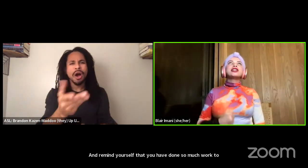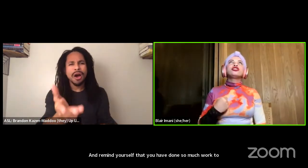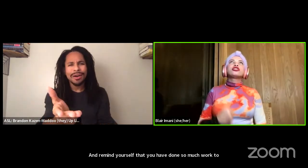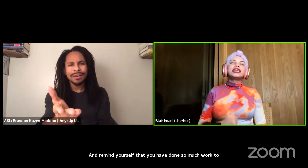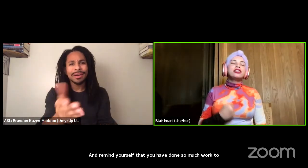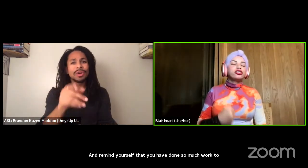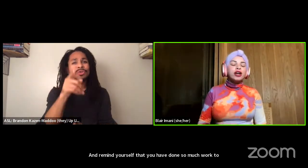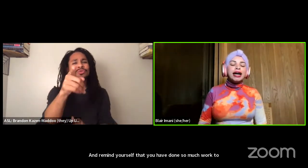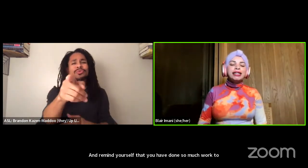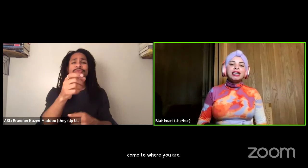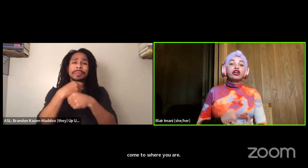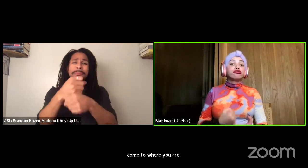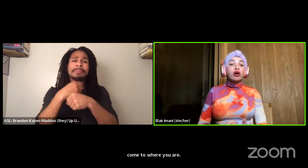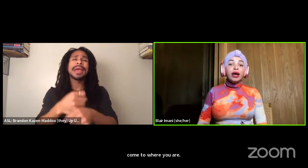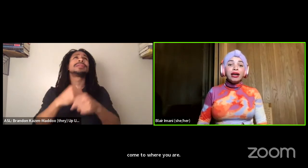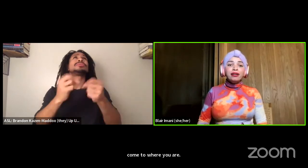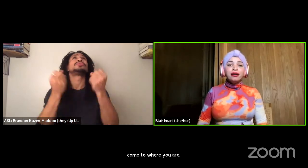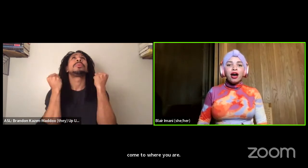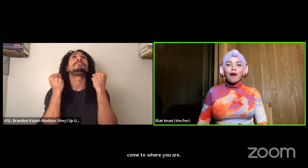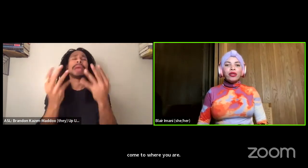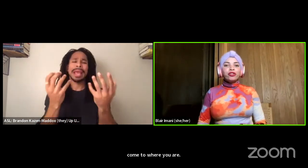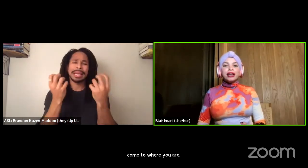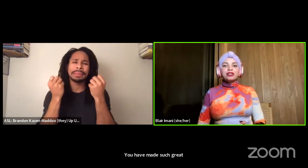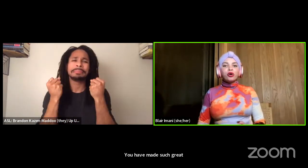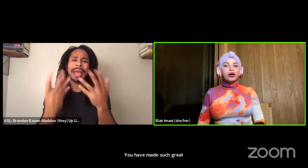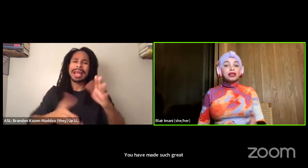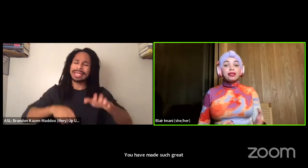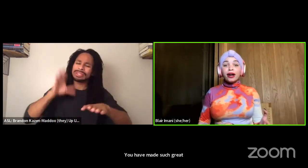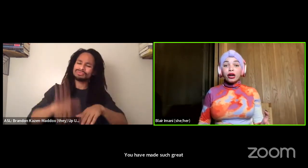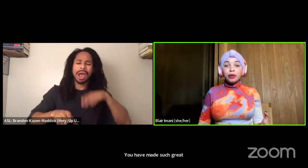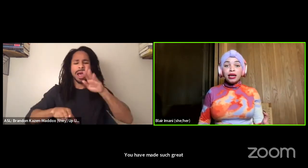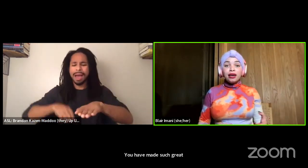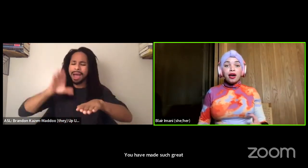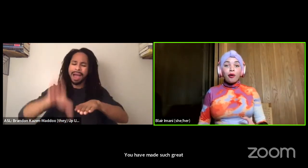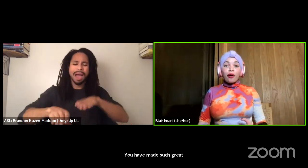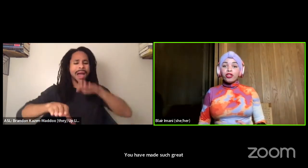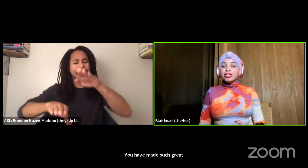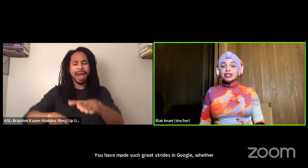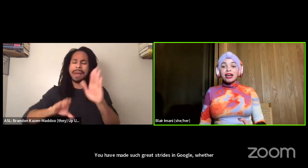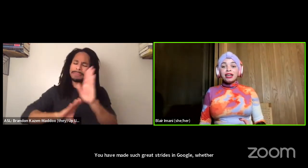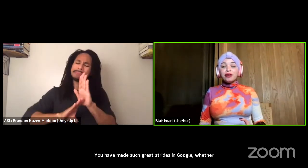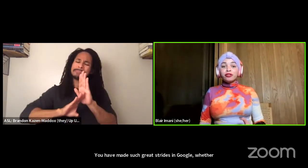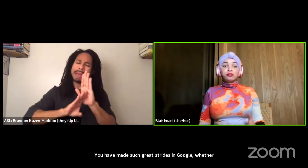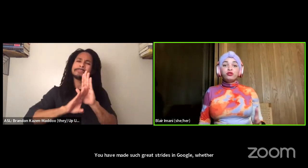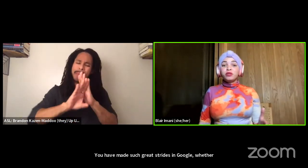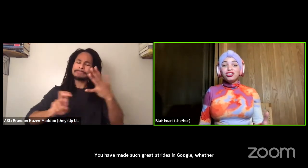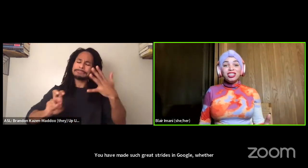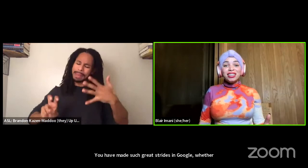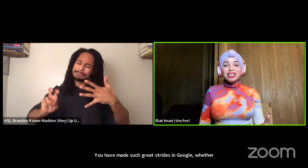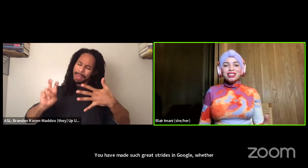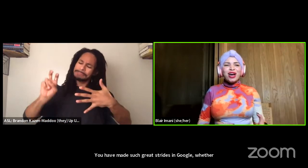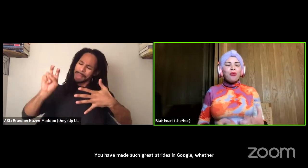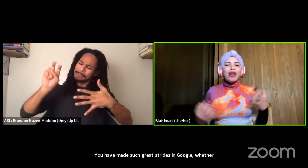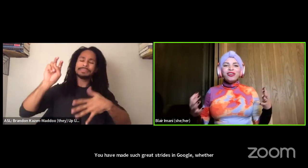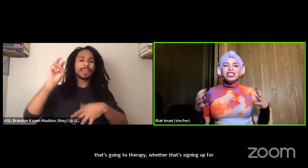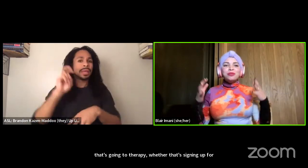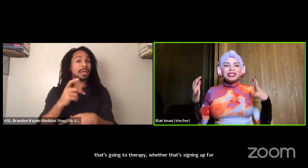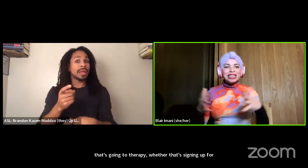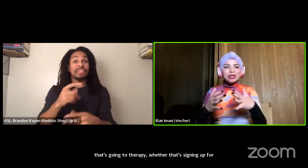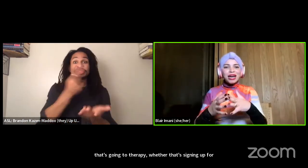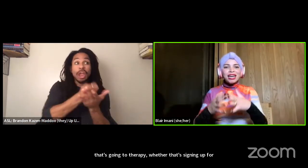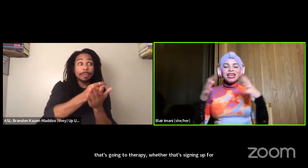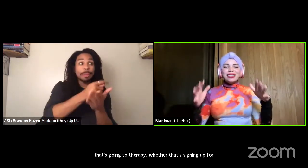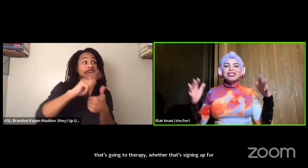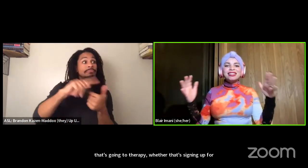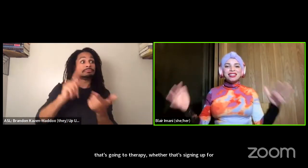made such great strides in growing, whether that's going to therapy, whether that's signing up for Movement Genius, whether